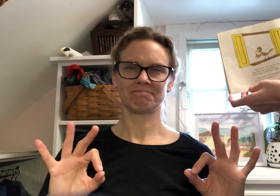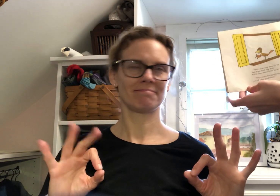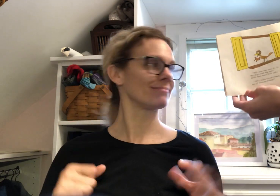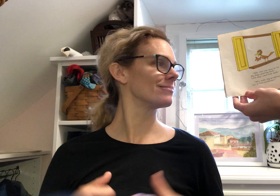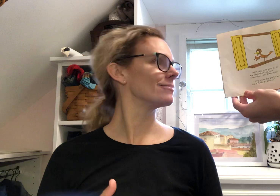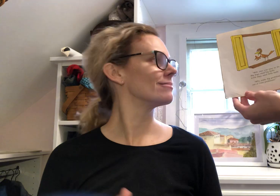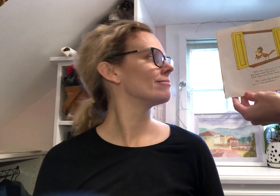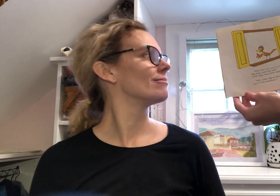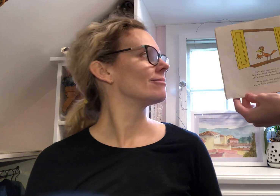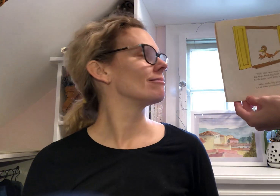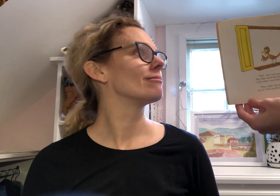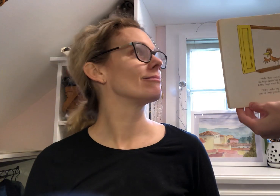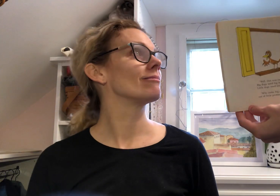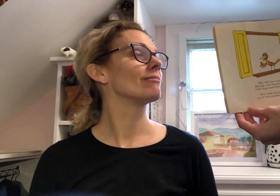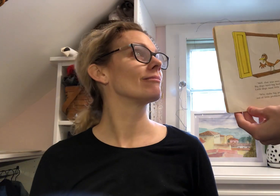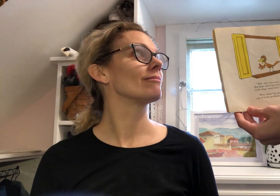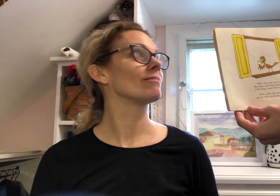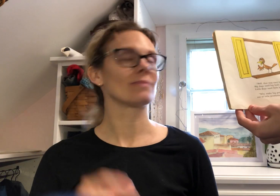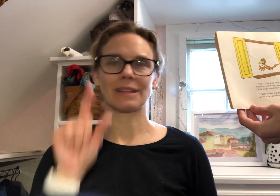"It's upstairs for me," yelled Ted.